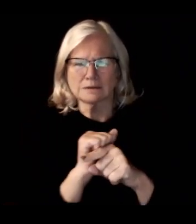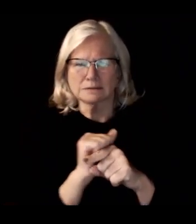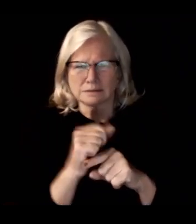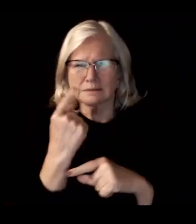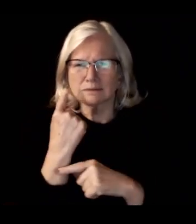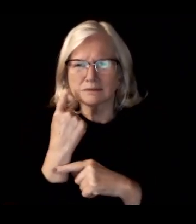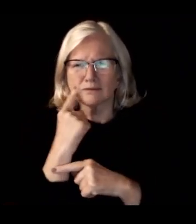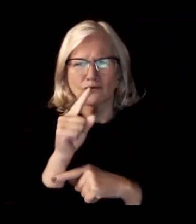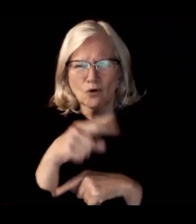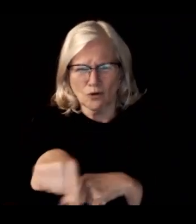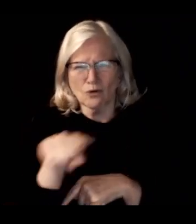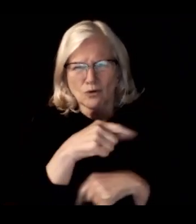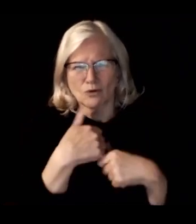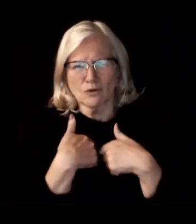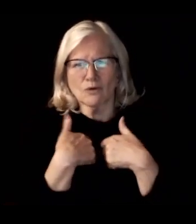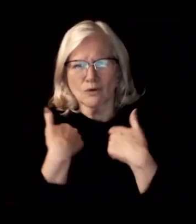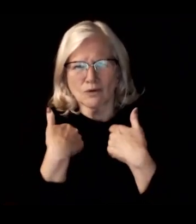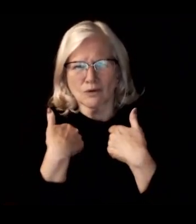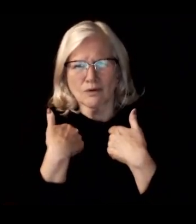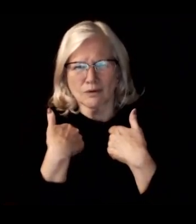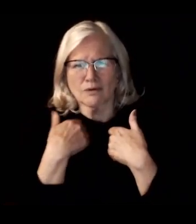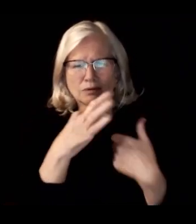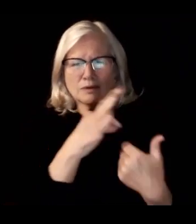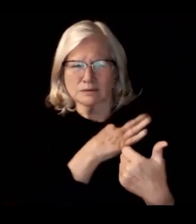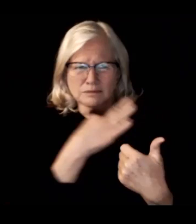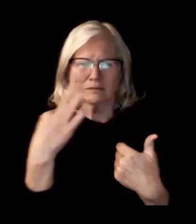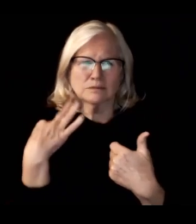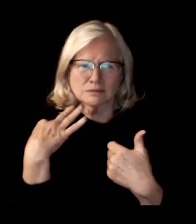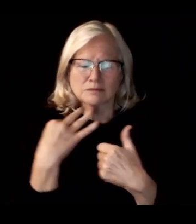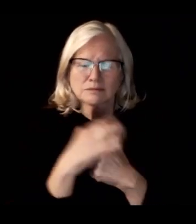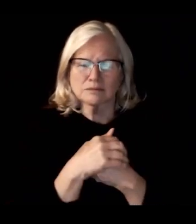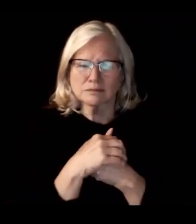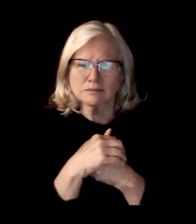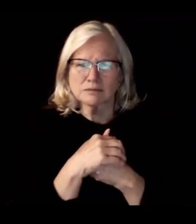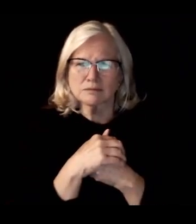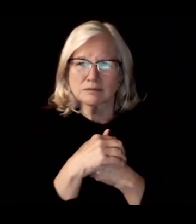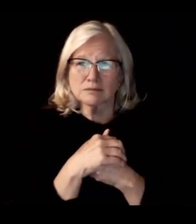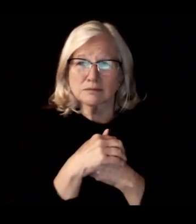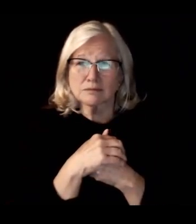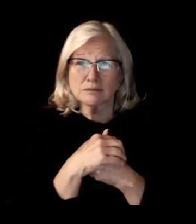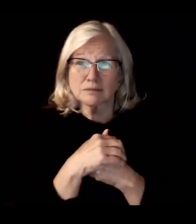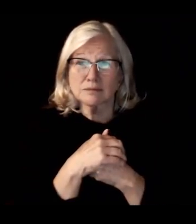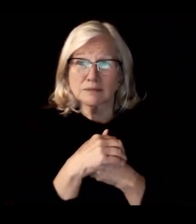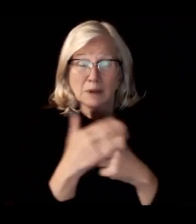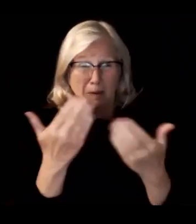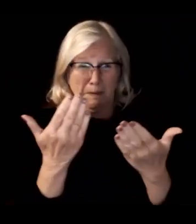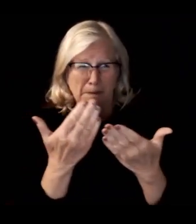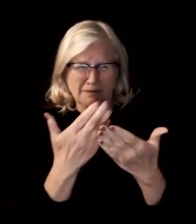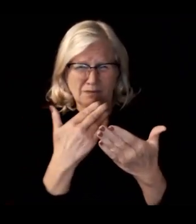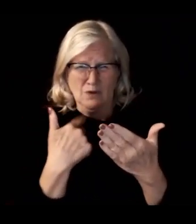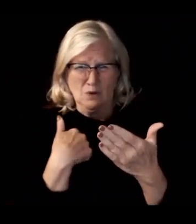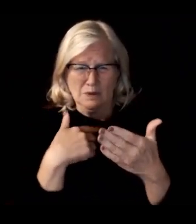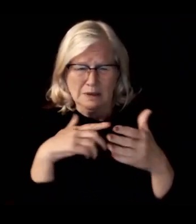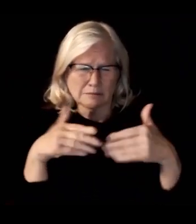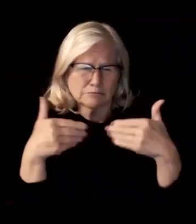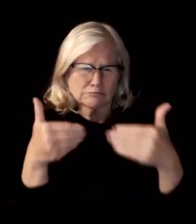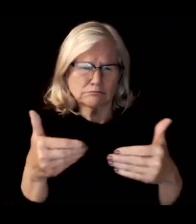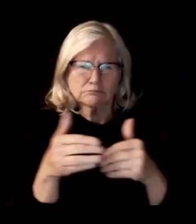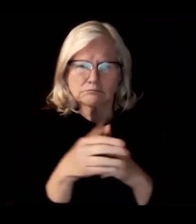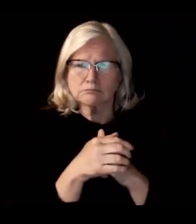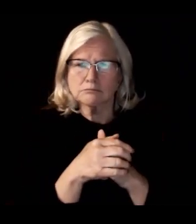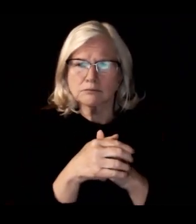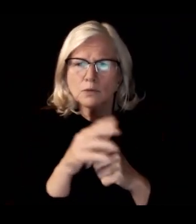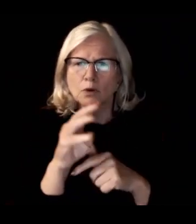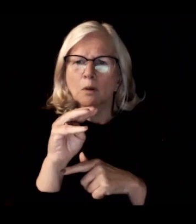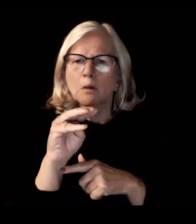facility. Before I turn it over to Mrs. Merkel to tell her story on essential caregivers, I do want to mention a couple of